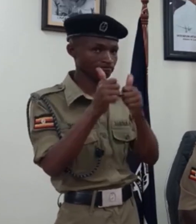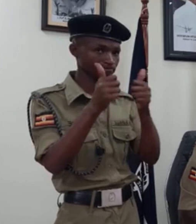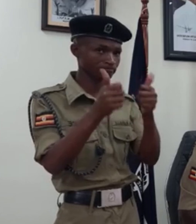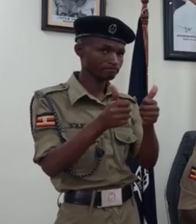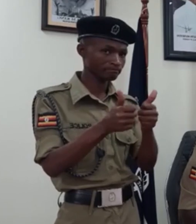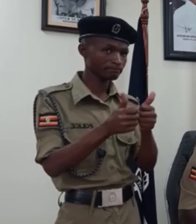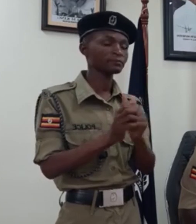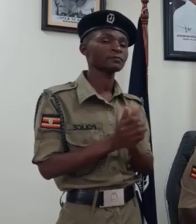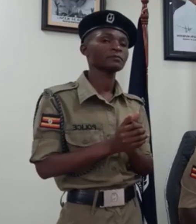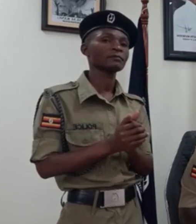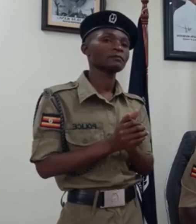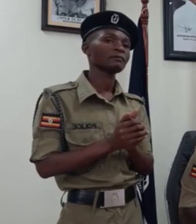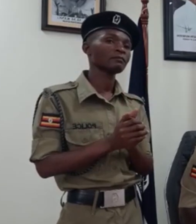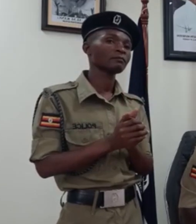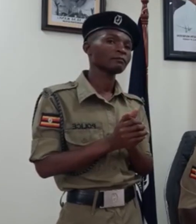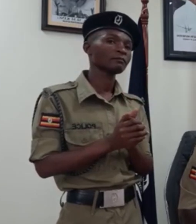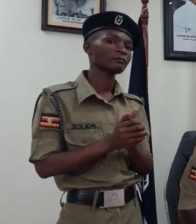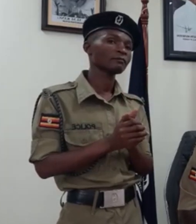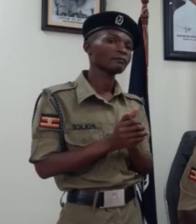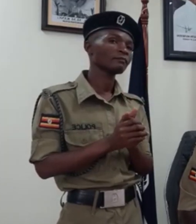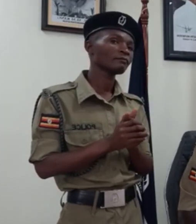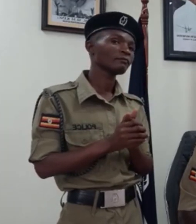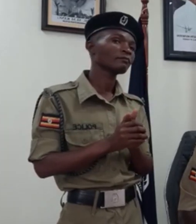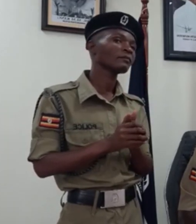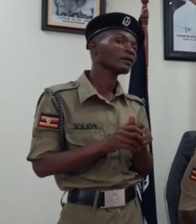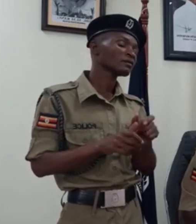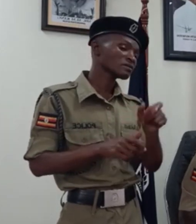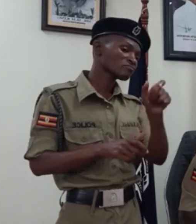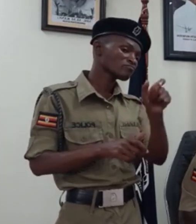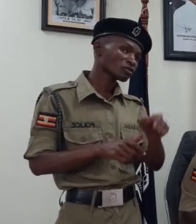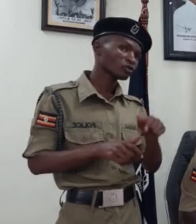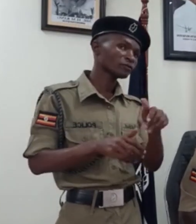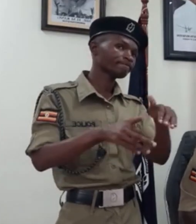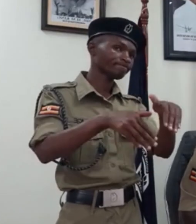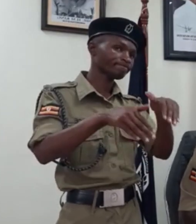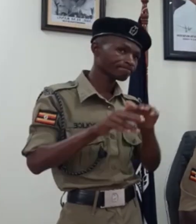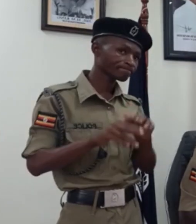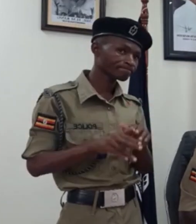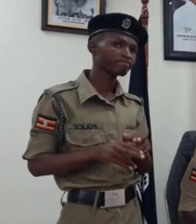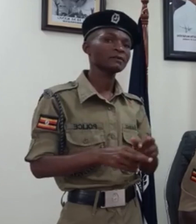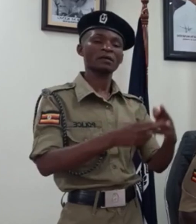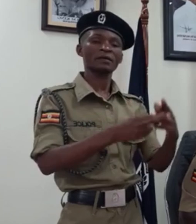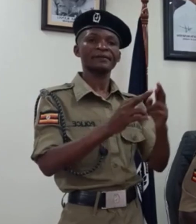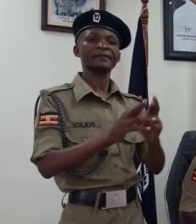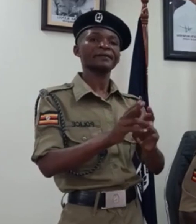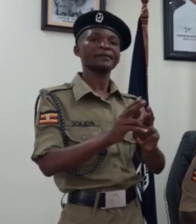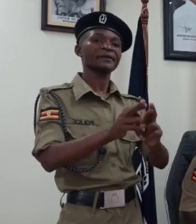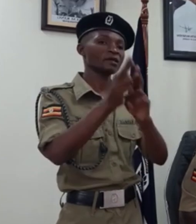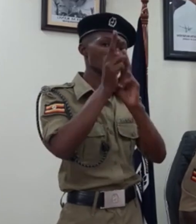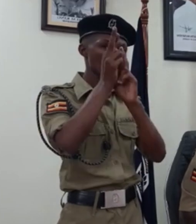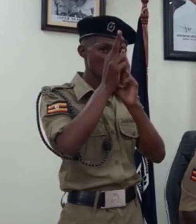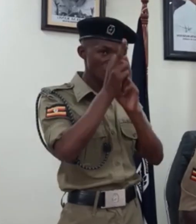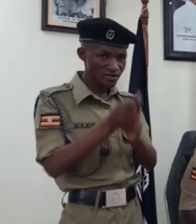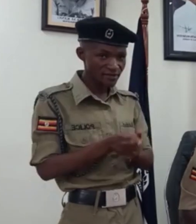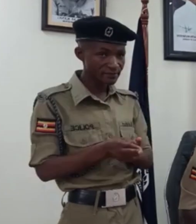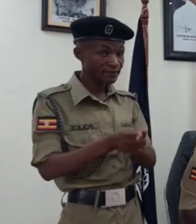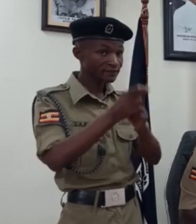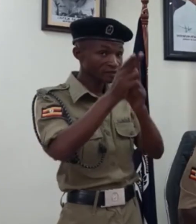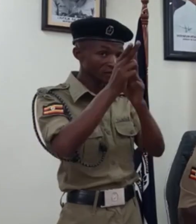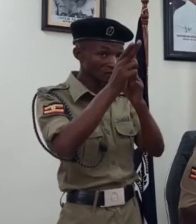ey'okuwanirira amateeka agafuga COVID-19 mu ggwanga gagobererwa.